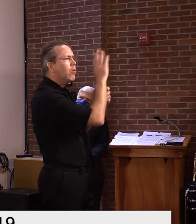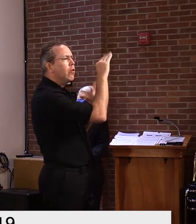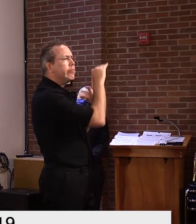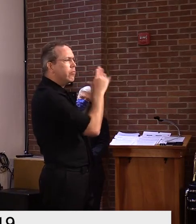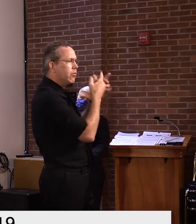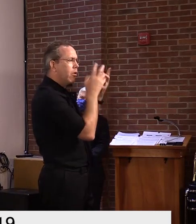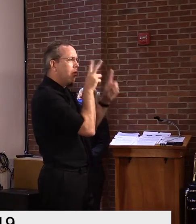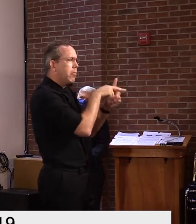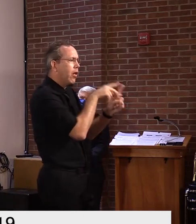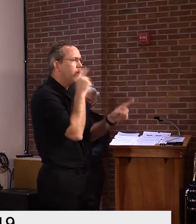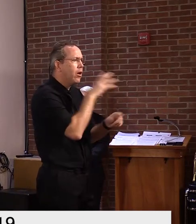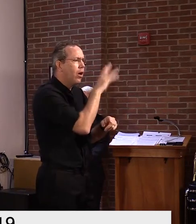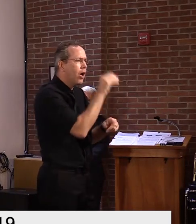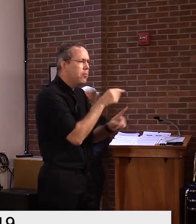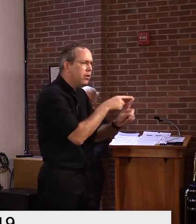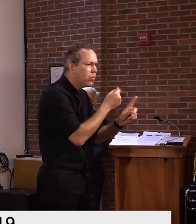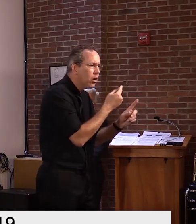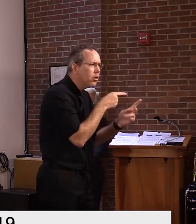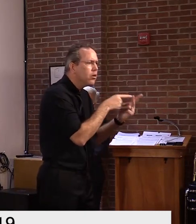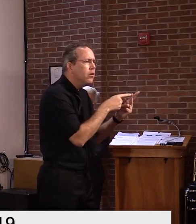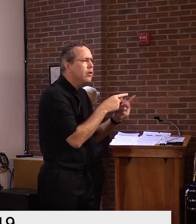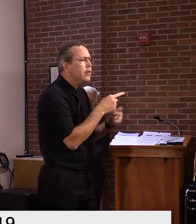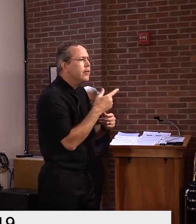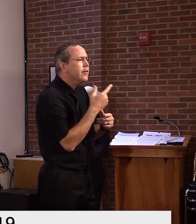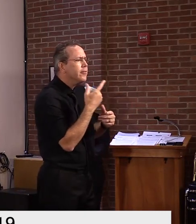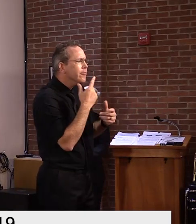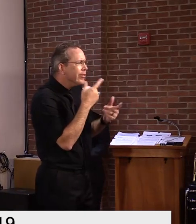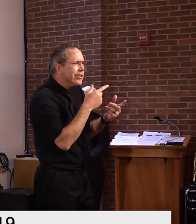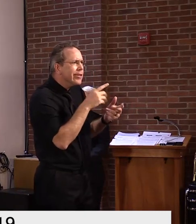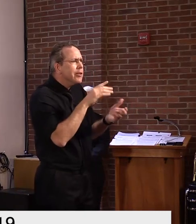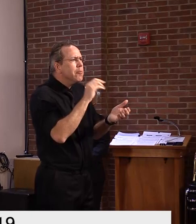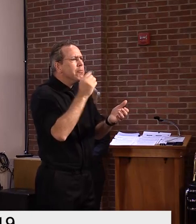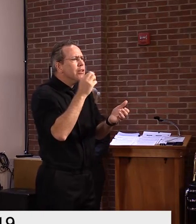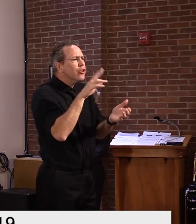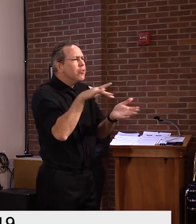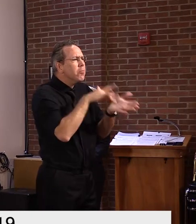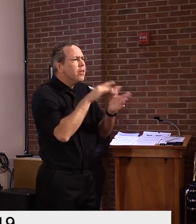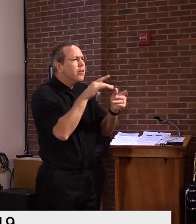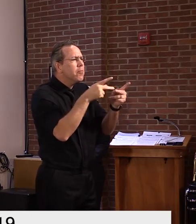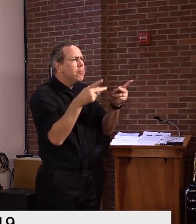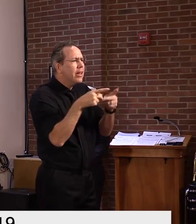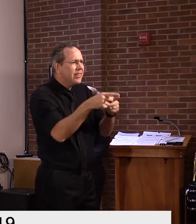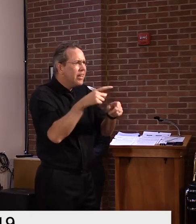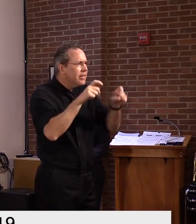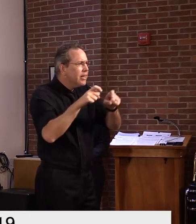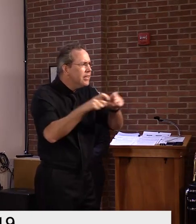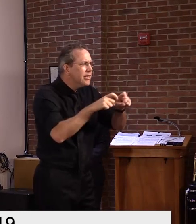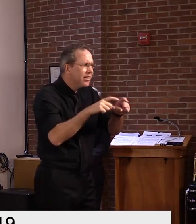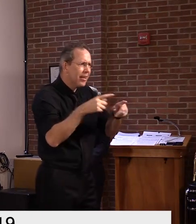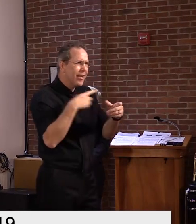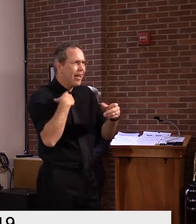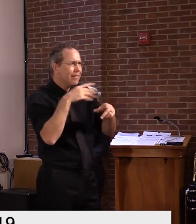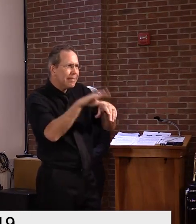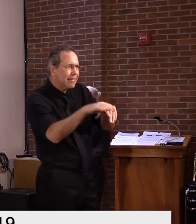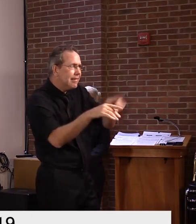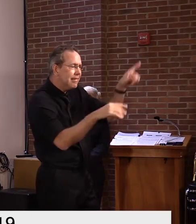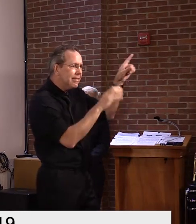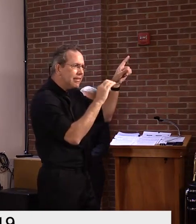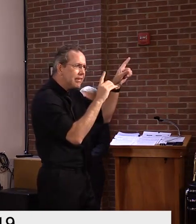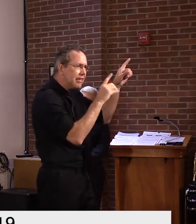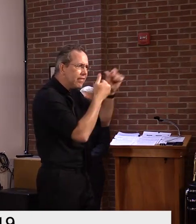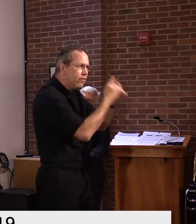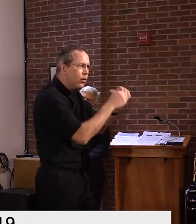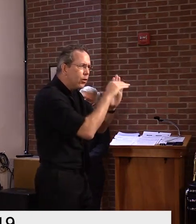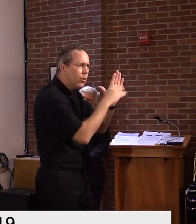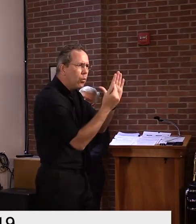Manchester Medical Center to coordinate any subsequent steps. I do want to add that the most commonly used